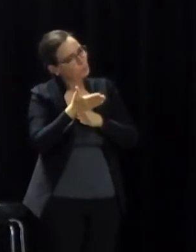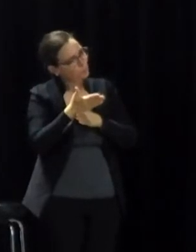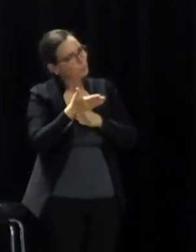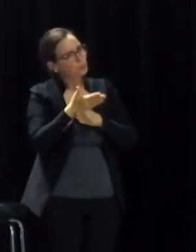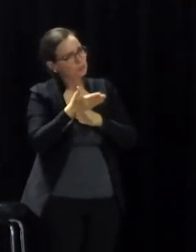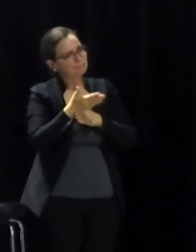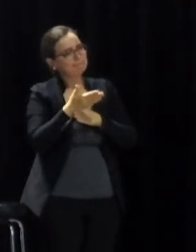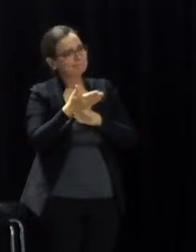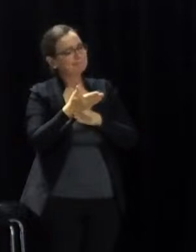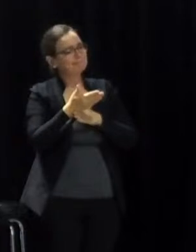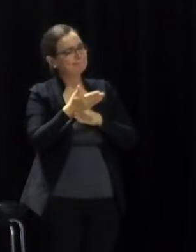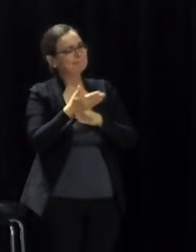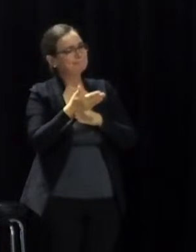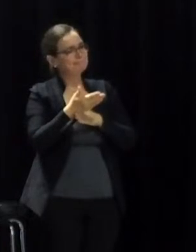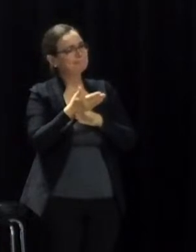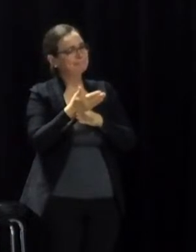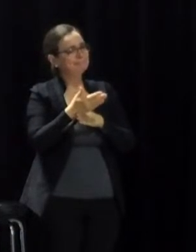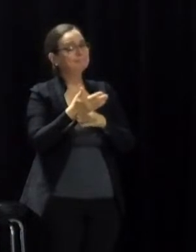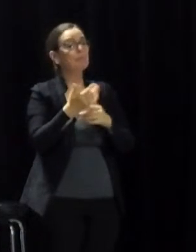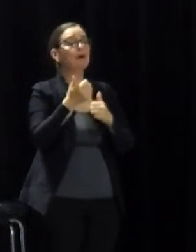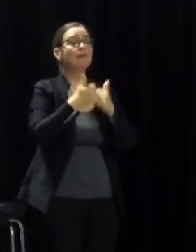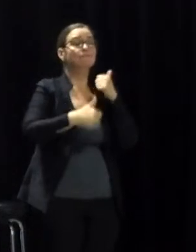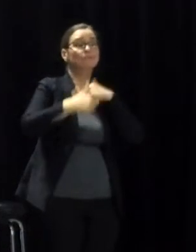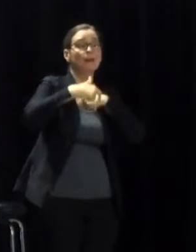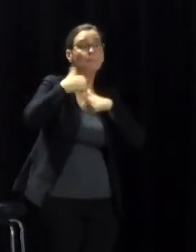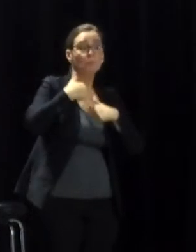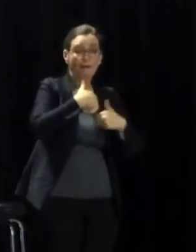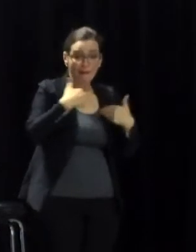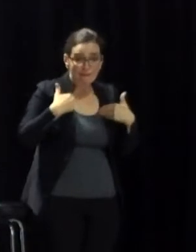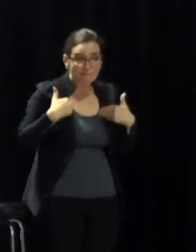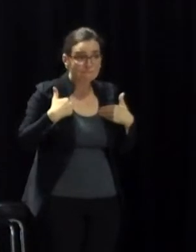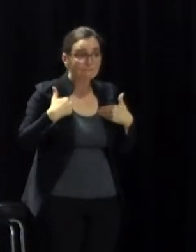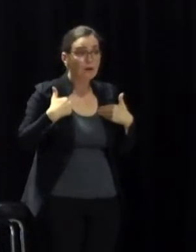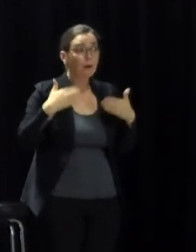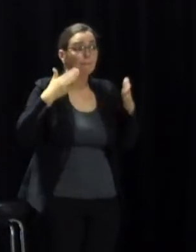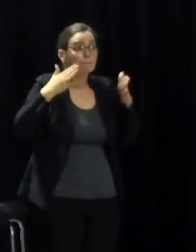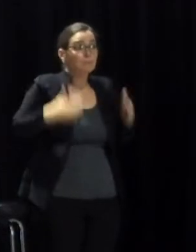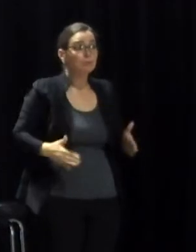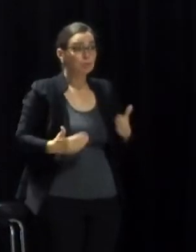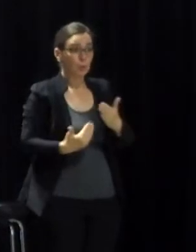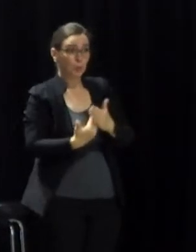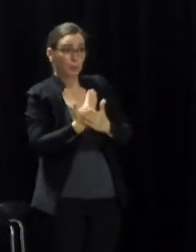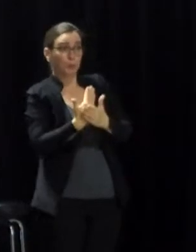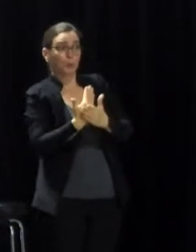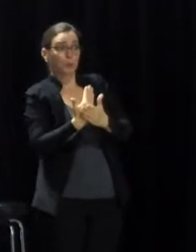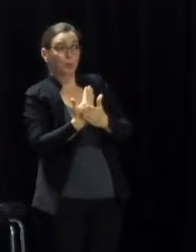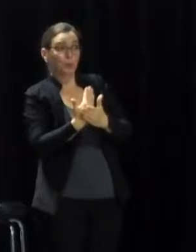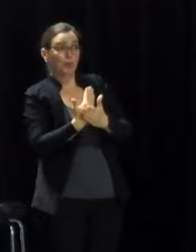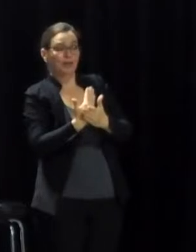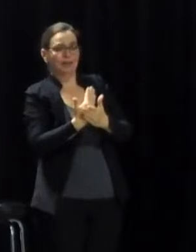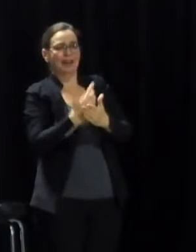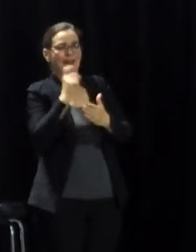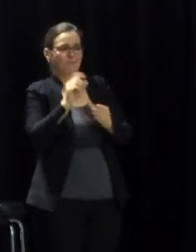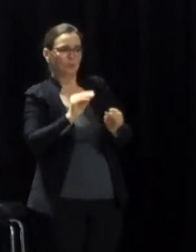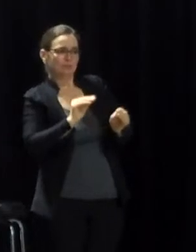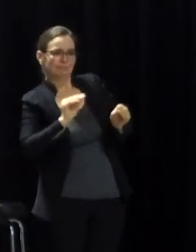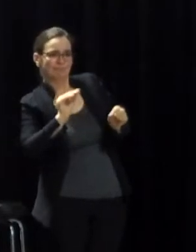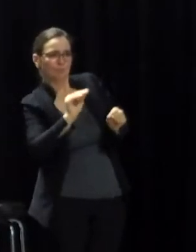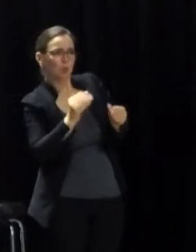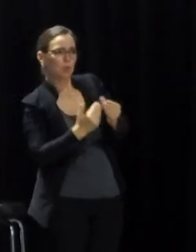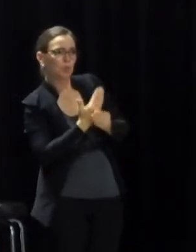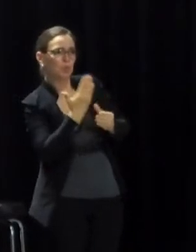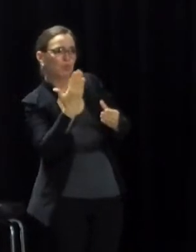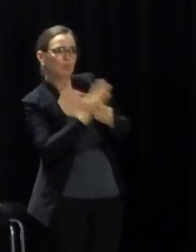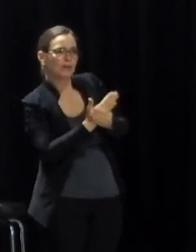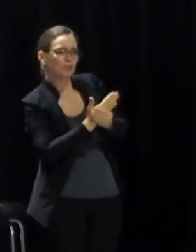new record in the system, which is called ComCare, as County Executive was mentioning. That's a state-based electronic medical